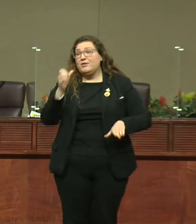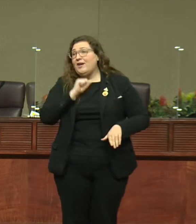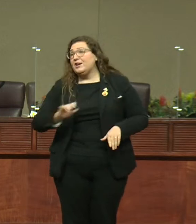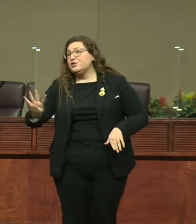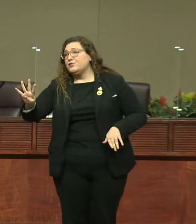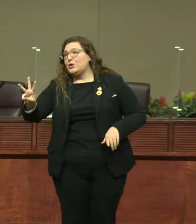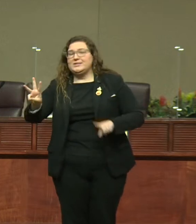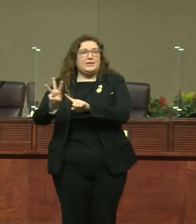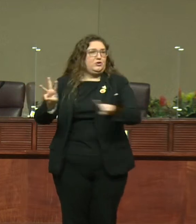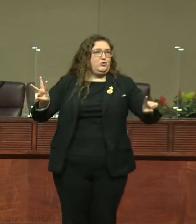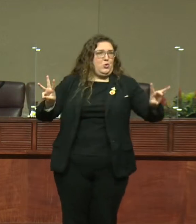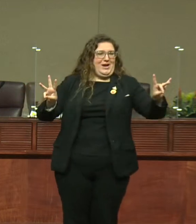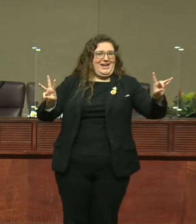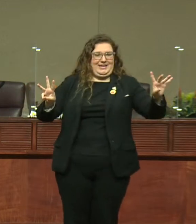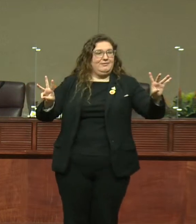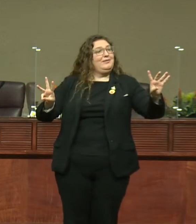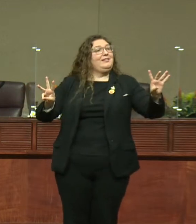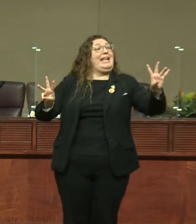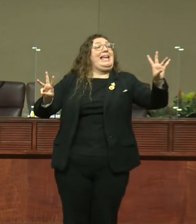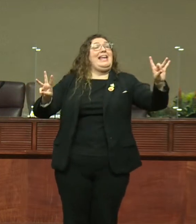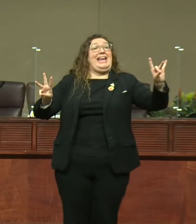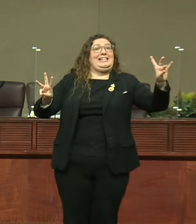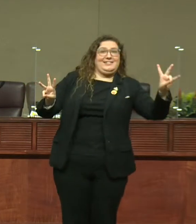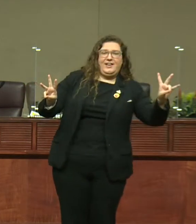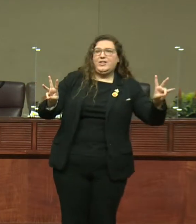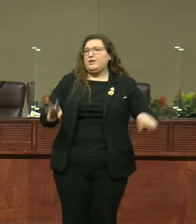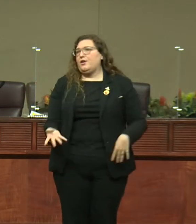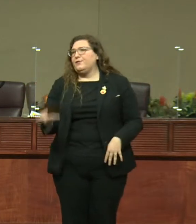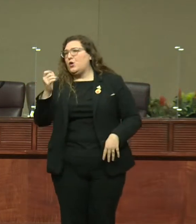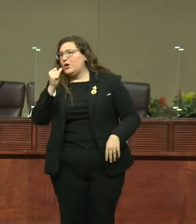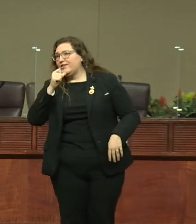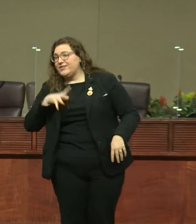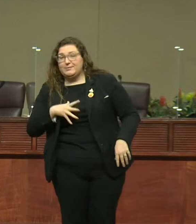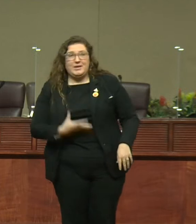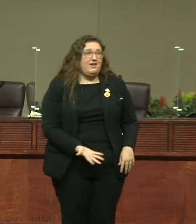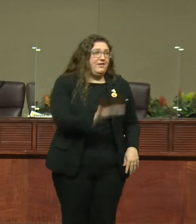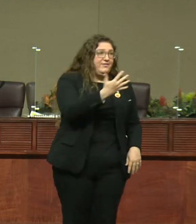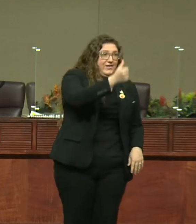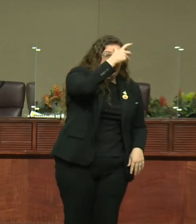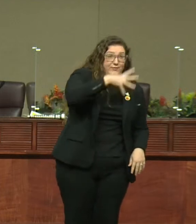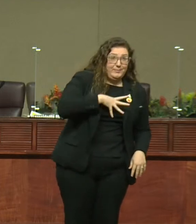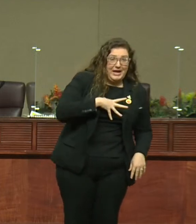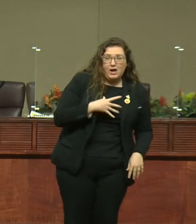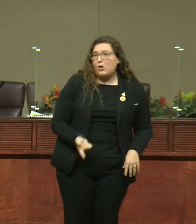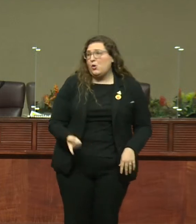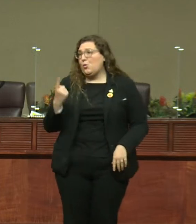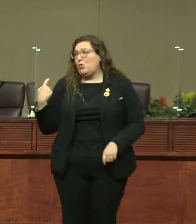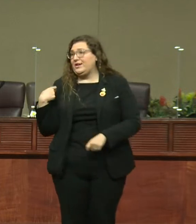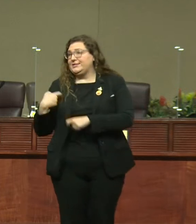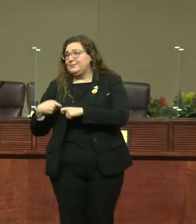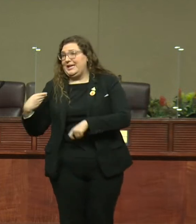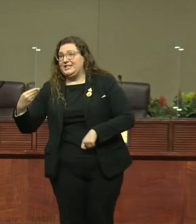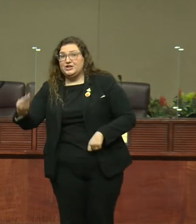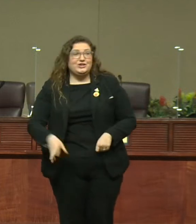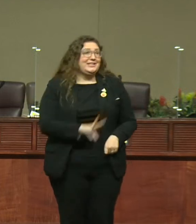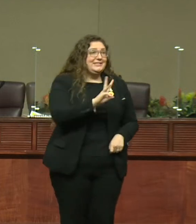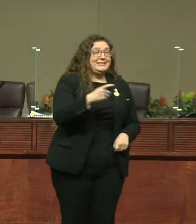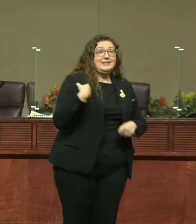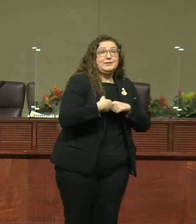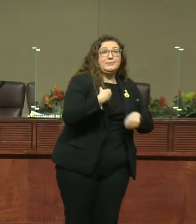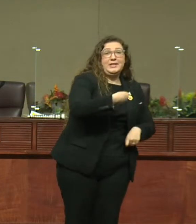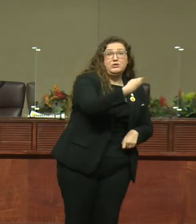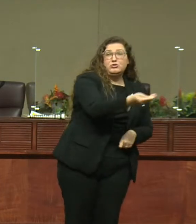to 87, 4 female, 5 male, 1 Hispanic, 6